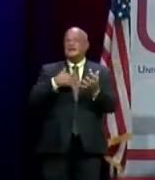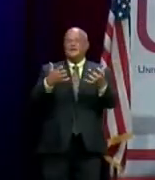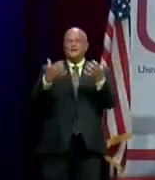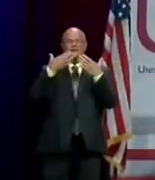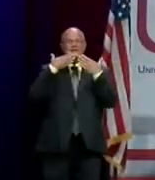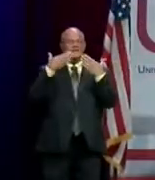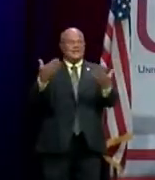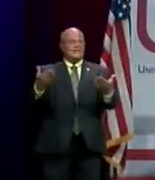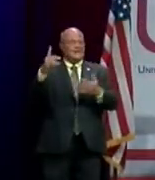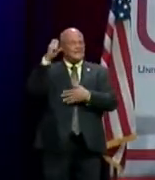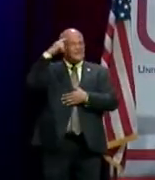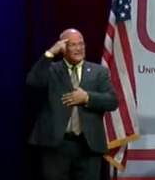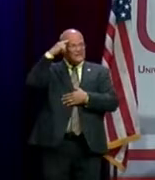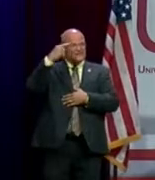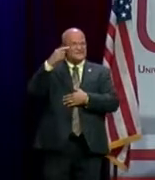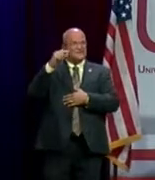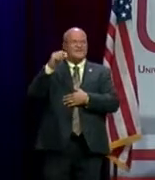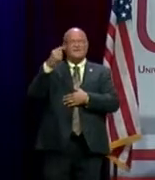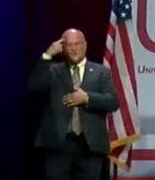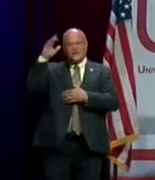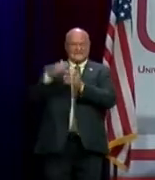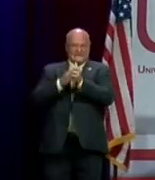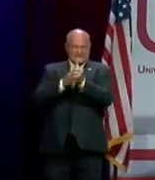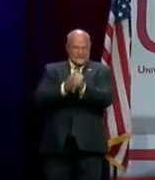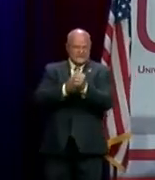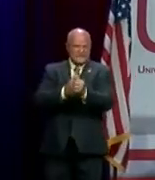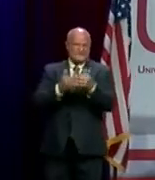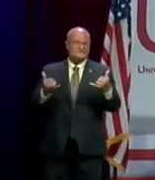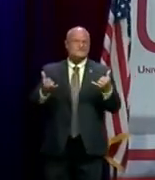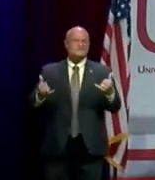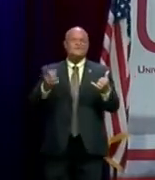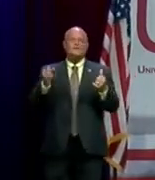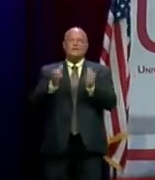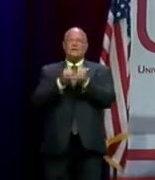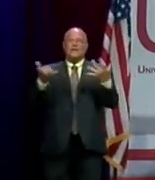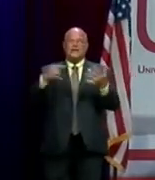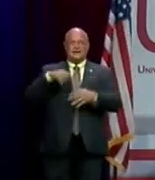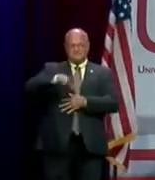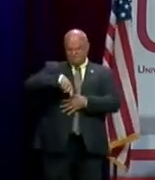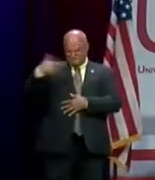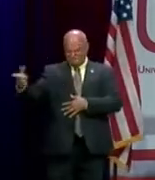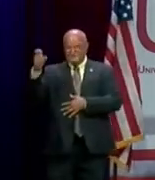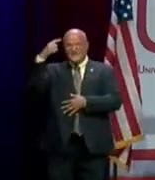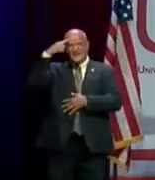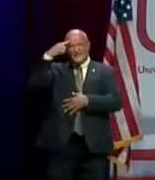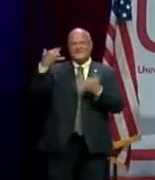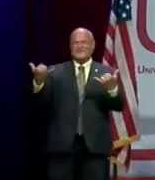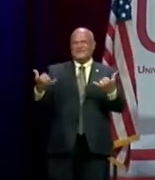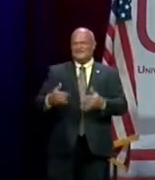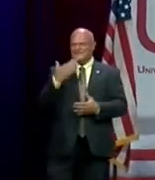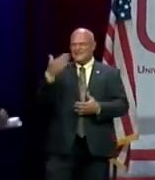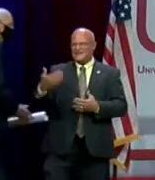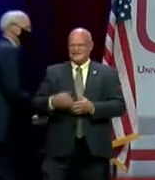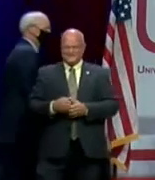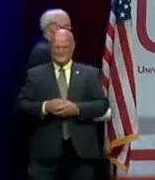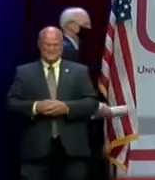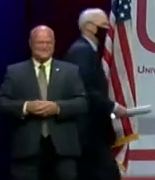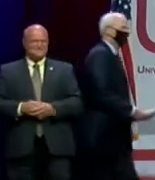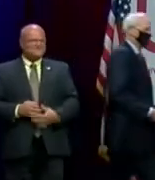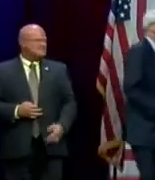thank Governor Hutchinson for his leadership. And so with that, I'm going to turn it over to Governor Hutchinson. Thank you,